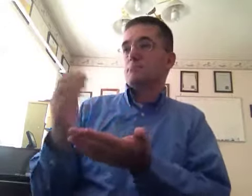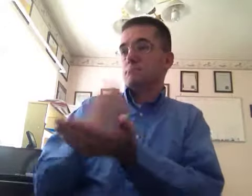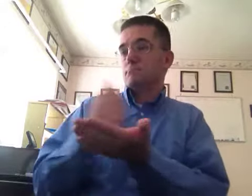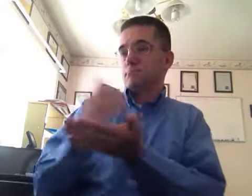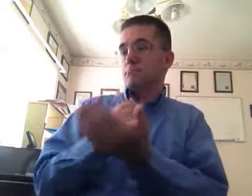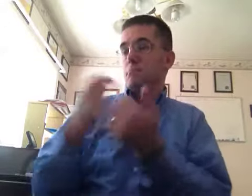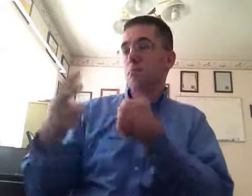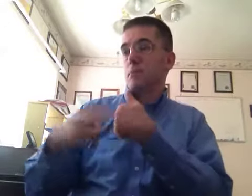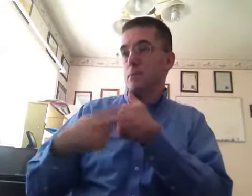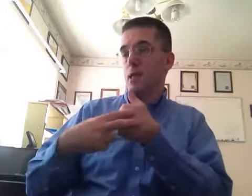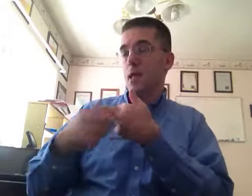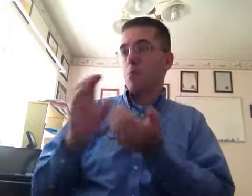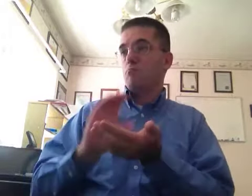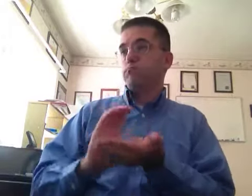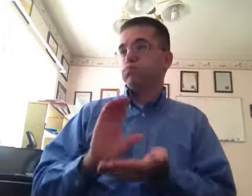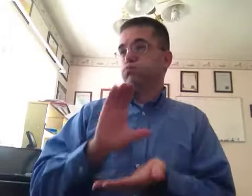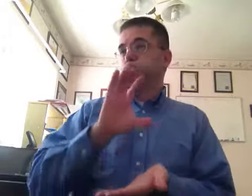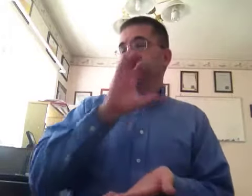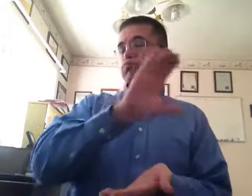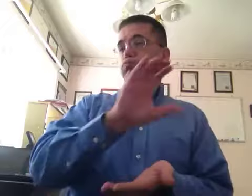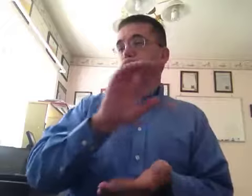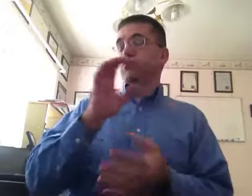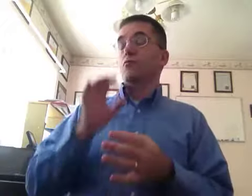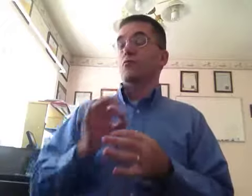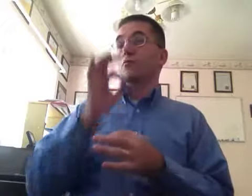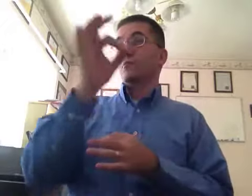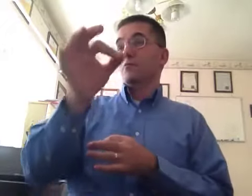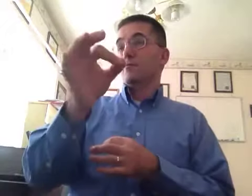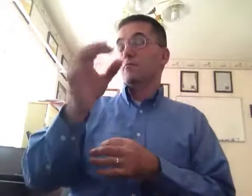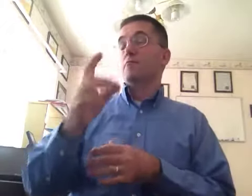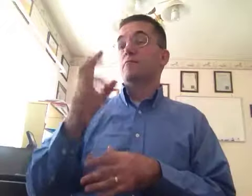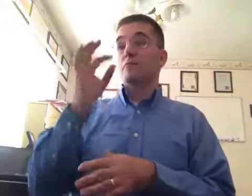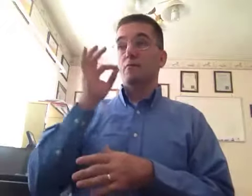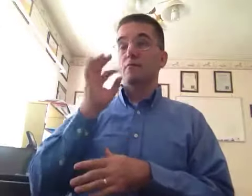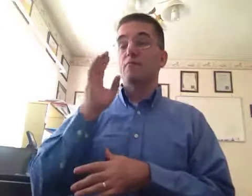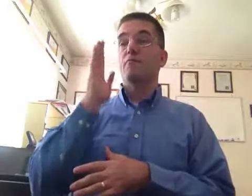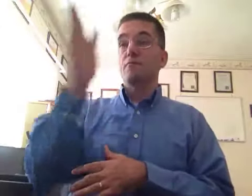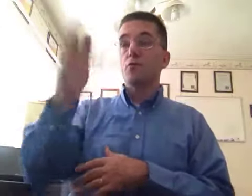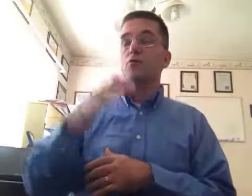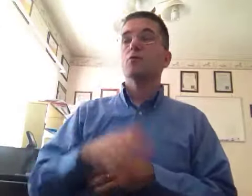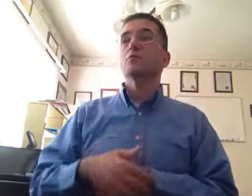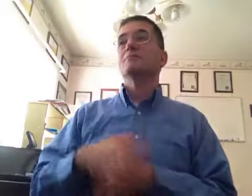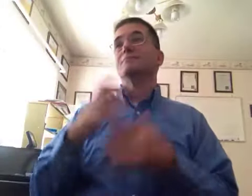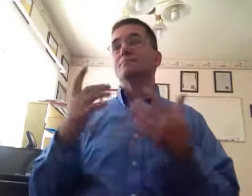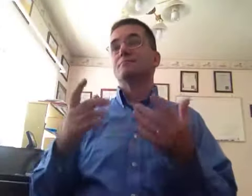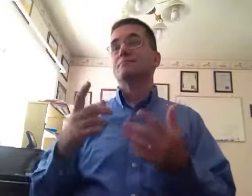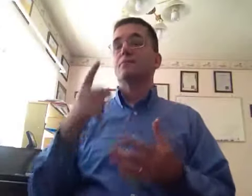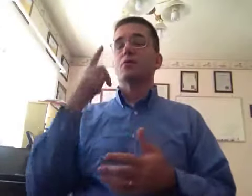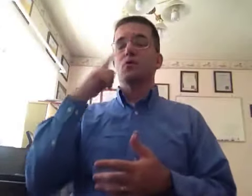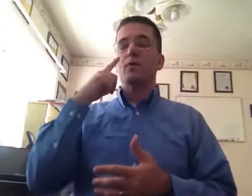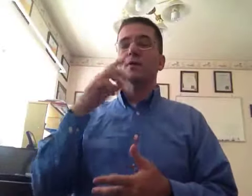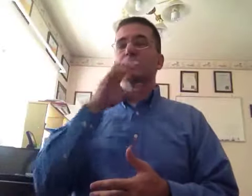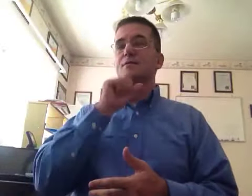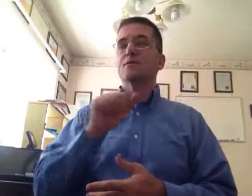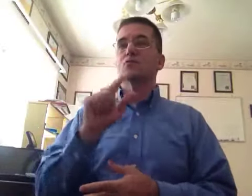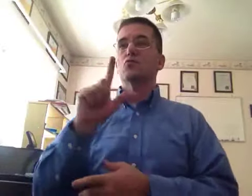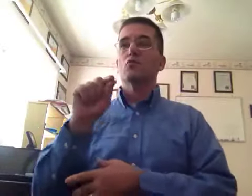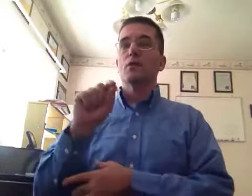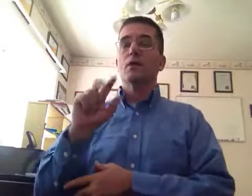be smart and plan, not just 6 months down the line, but when he's 20 and 30 years old, to hopefully have enough money for him when we're